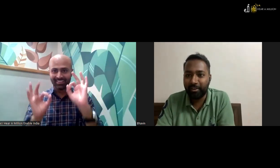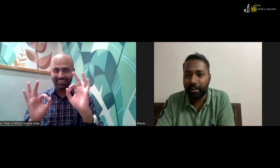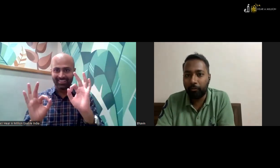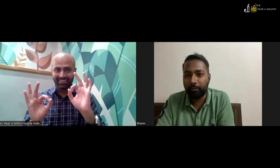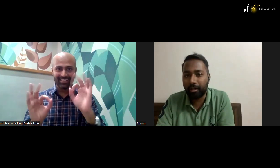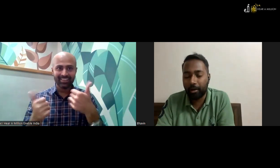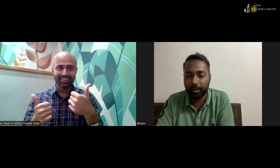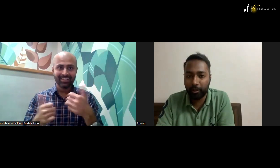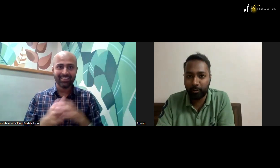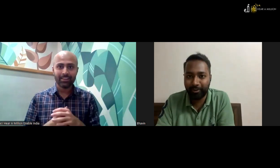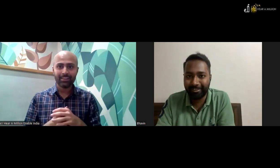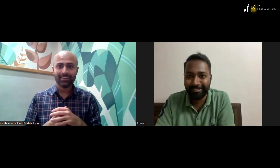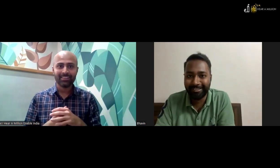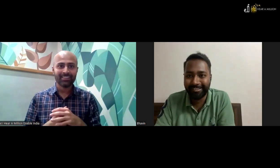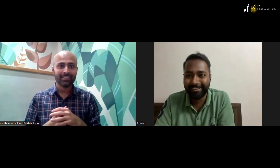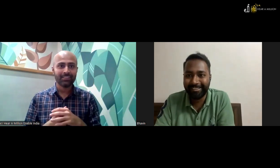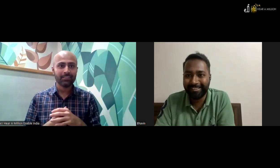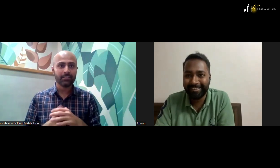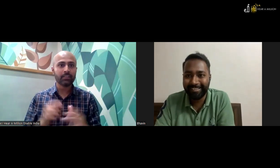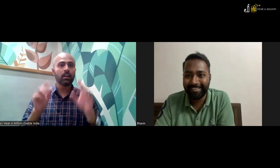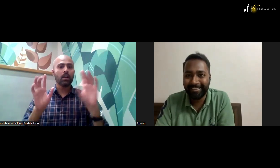He's hello everyone. How are you?